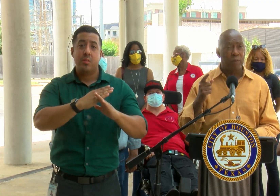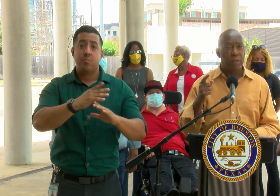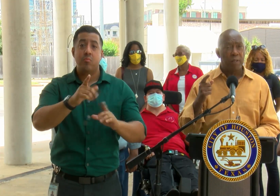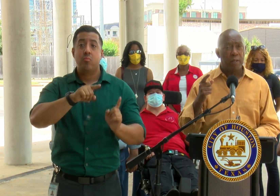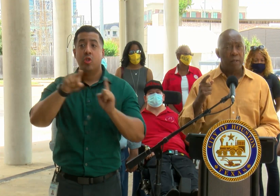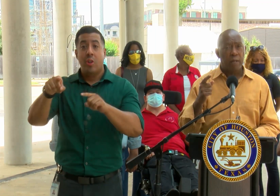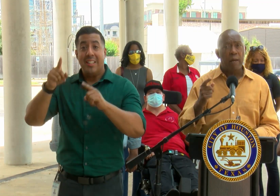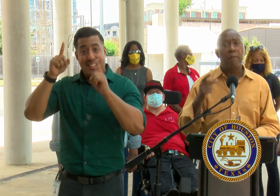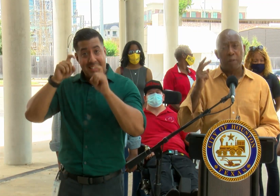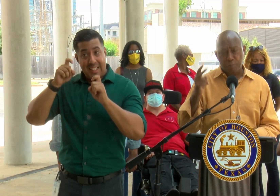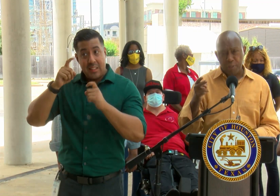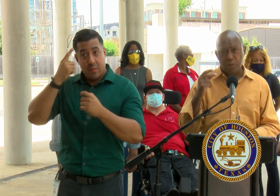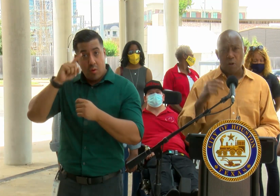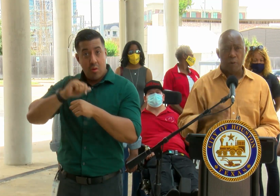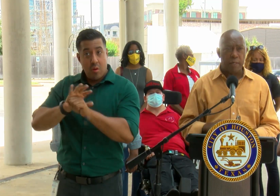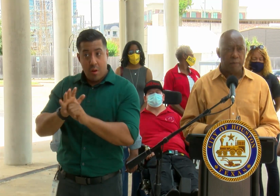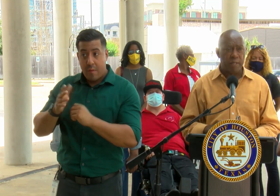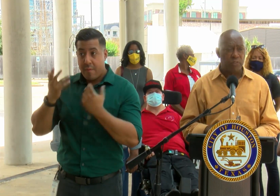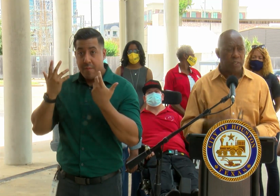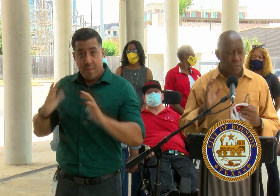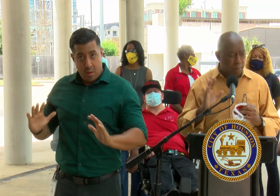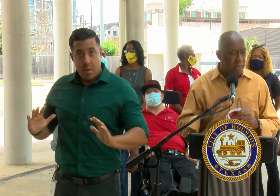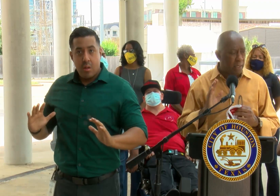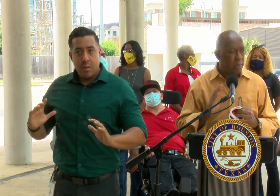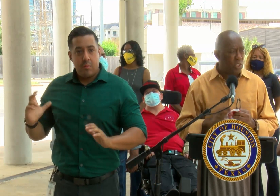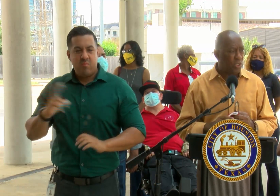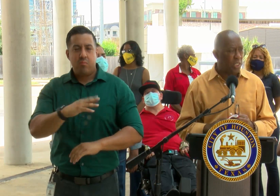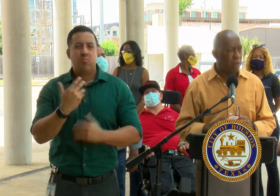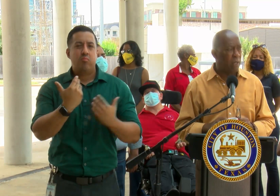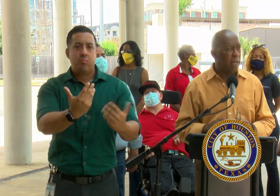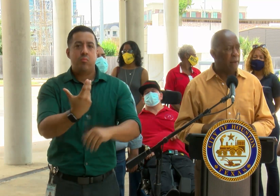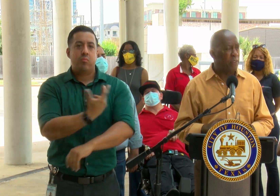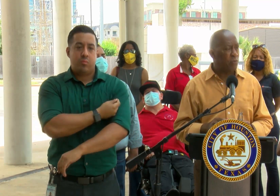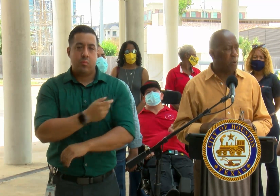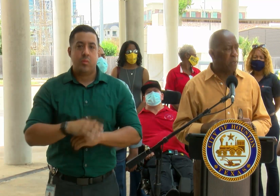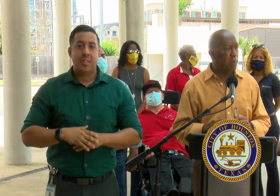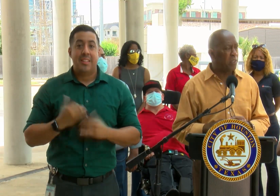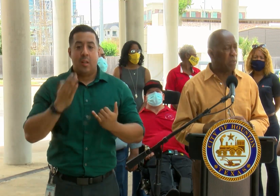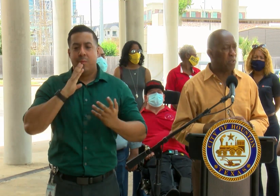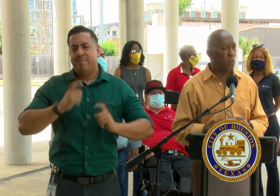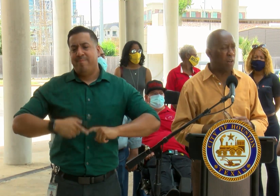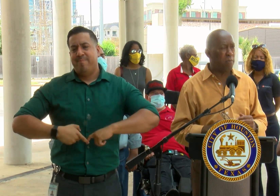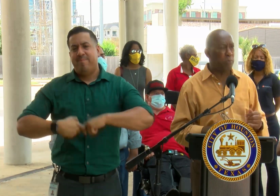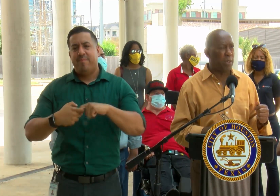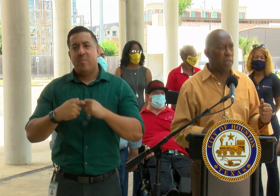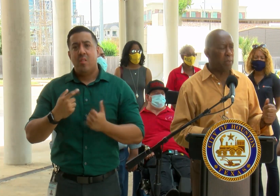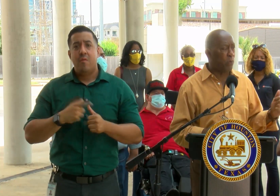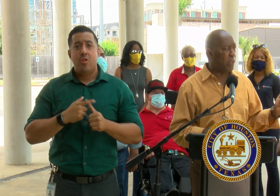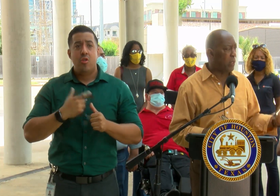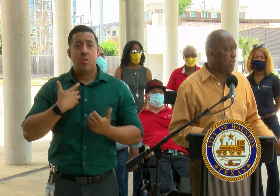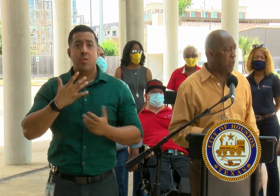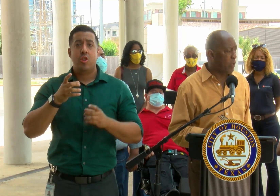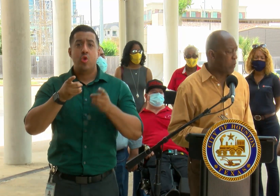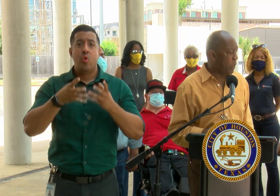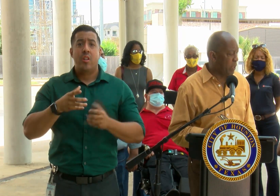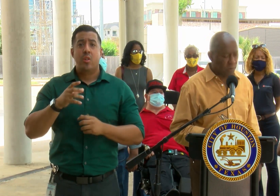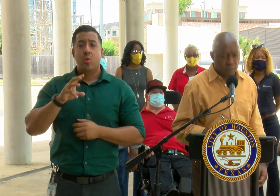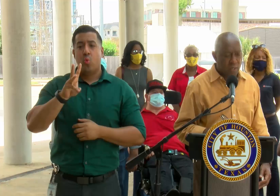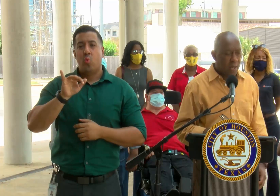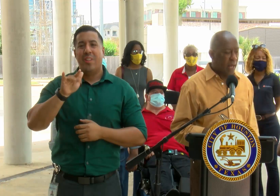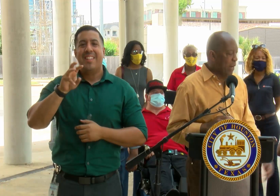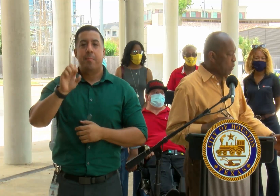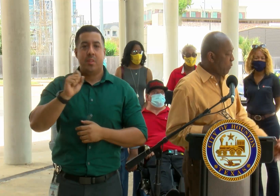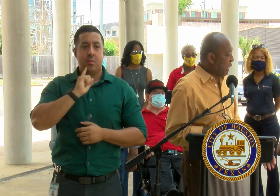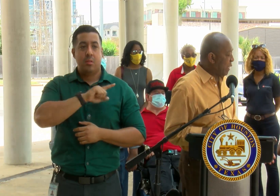tested, and then please go and get vaccinated. So let me just yield at this moment. Let me start off by bringing up Director